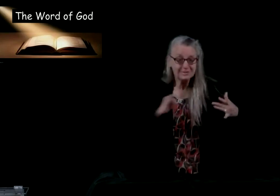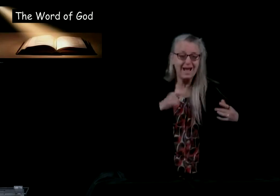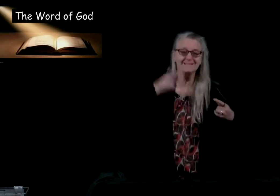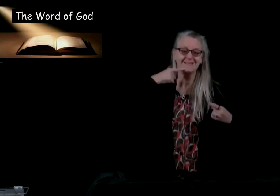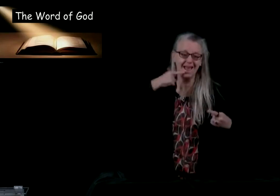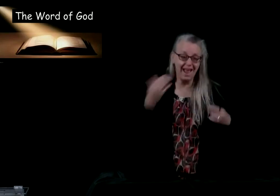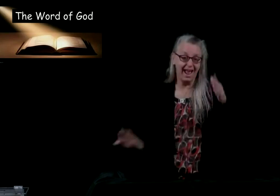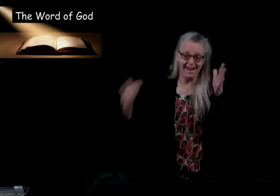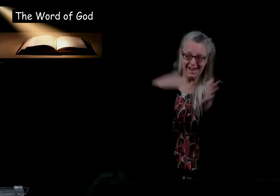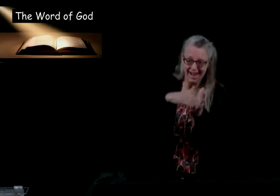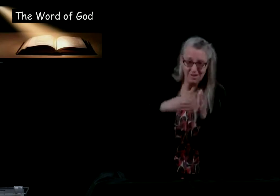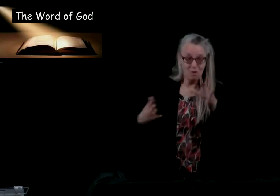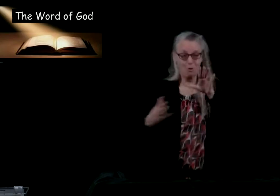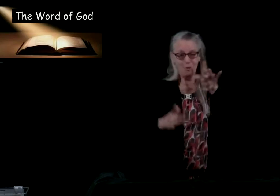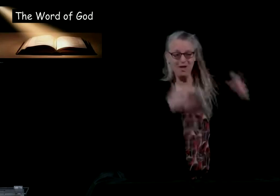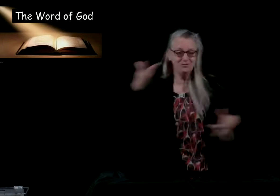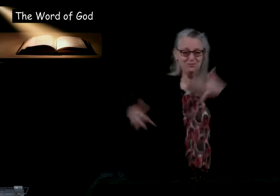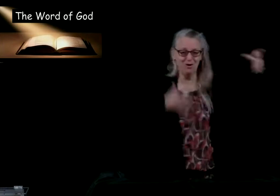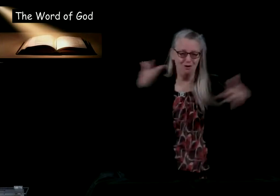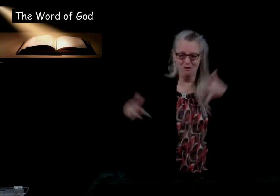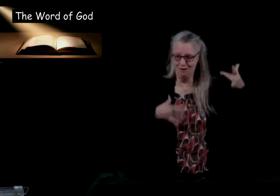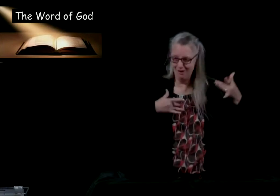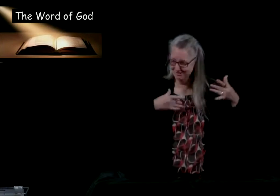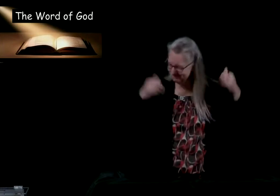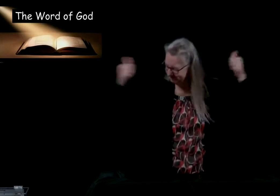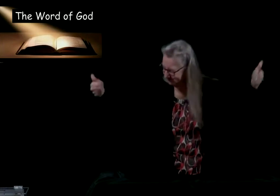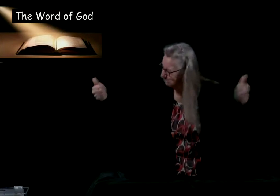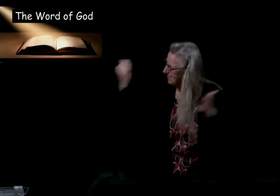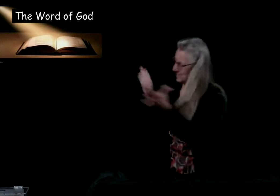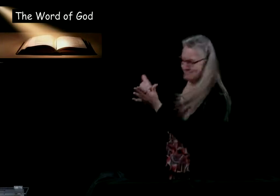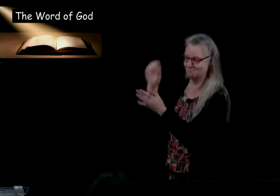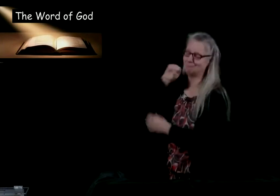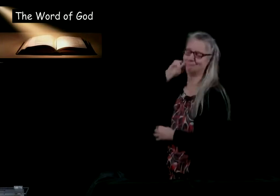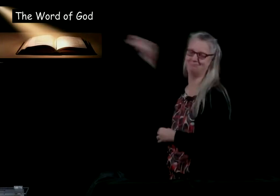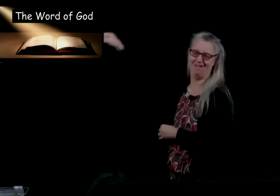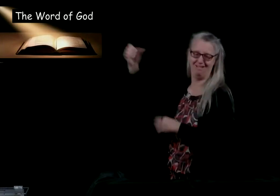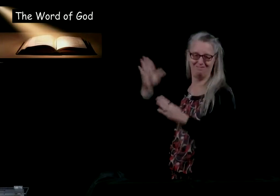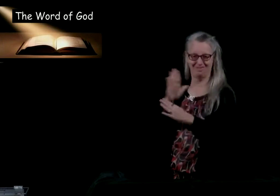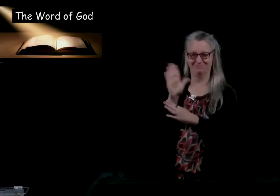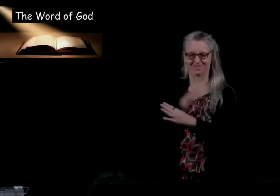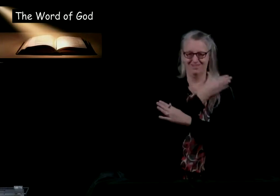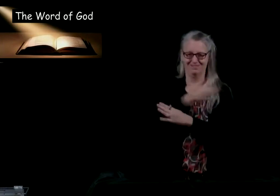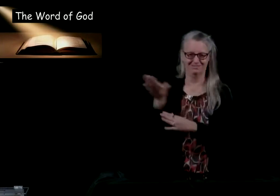Recite with me, rejoice. And again, I say, rejoice. Excellent. Amen.